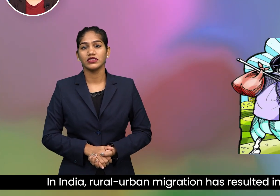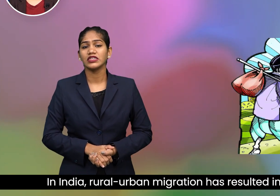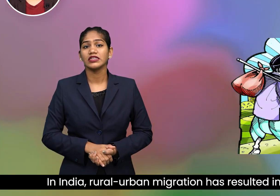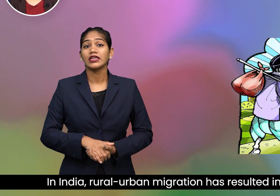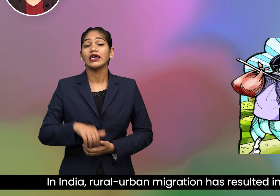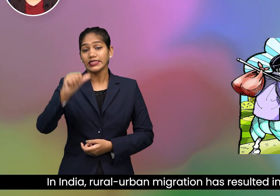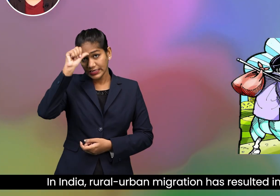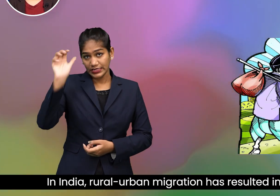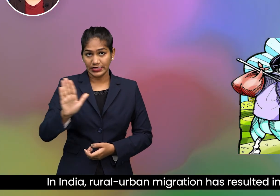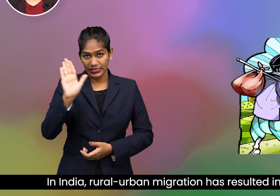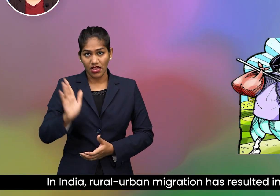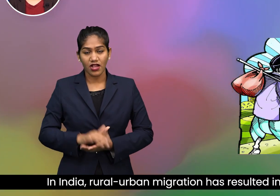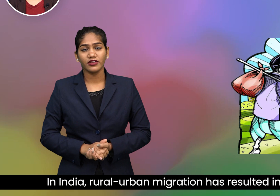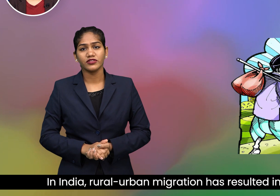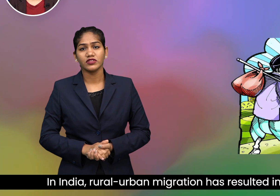In India,